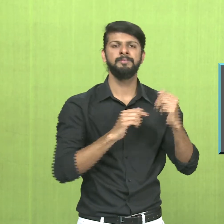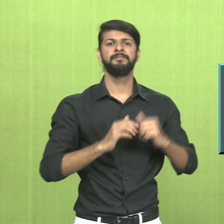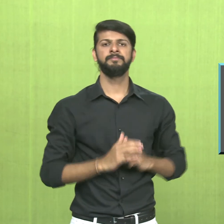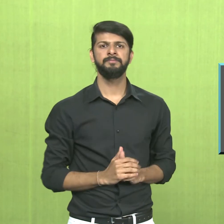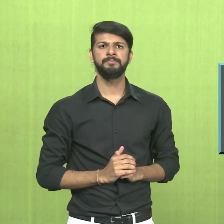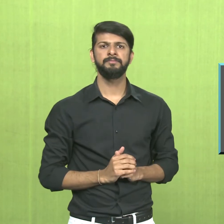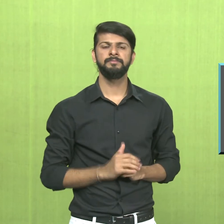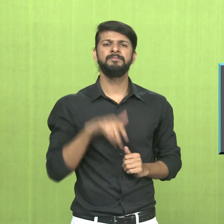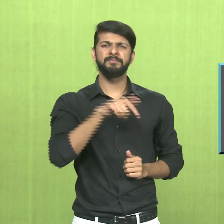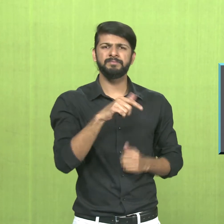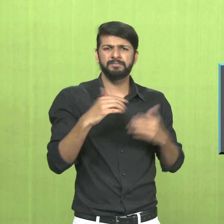again taking from nature.